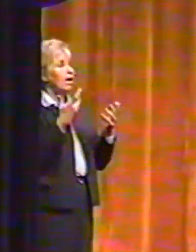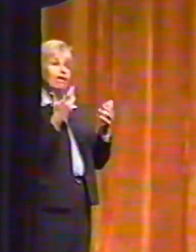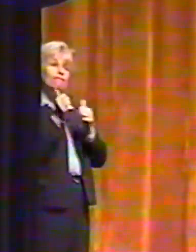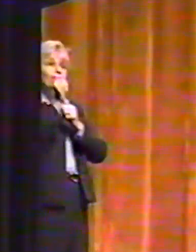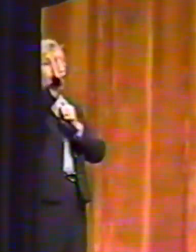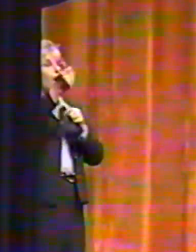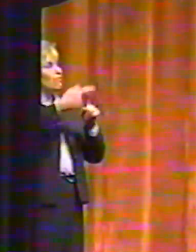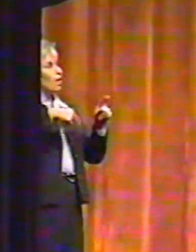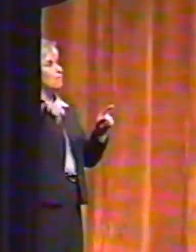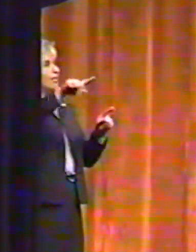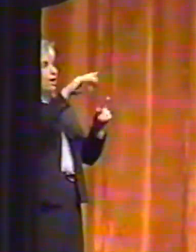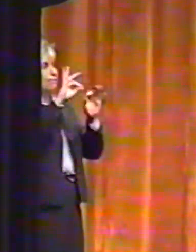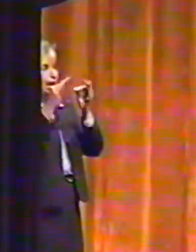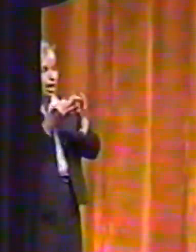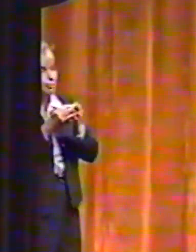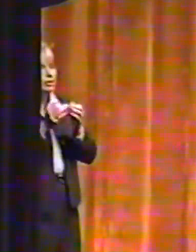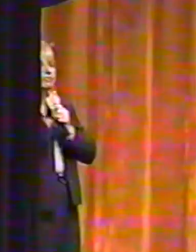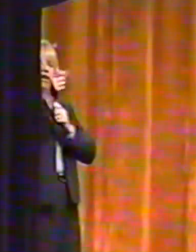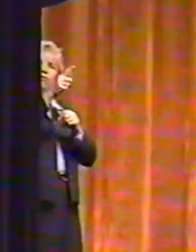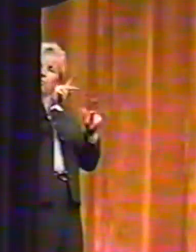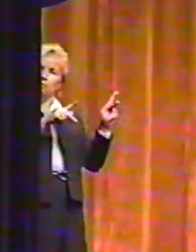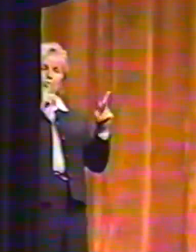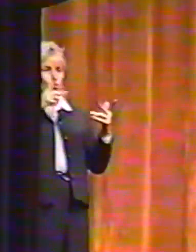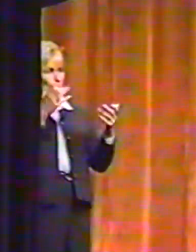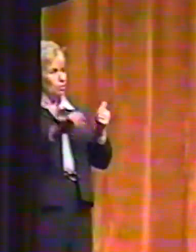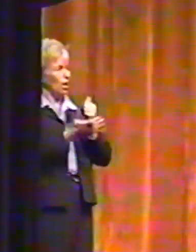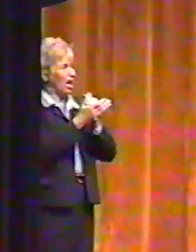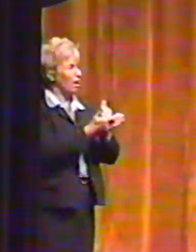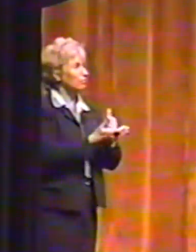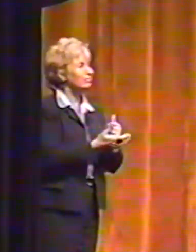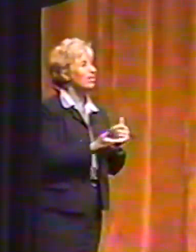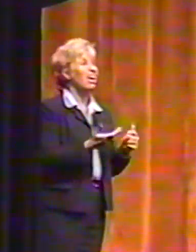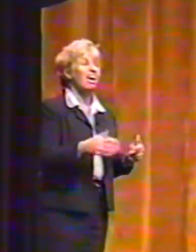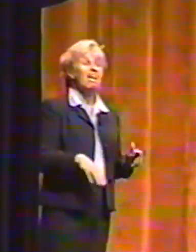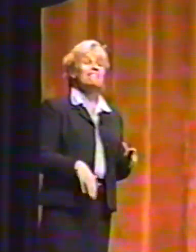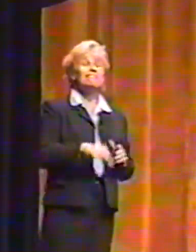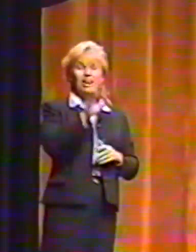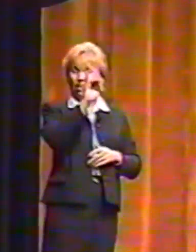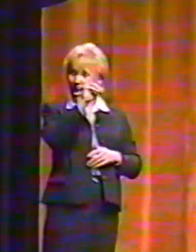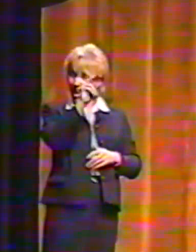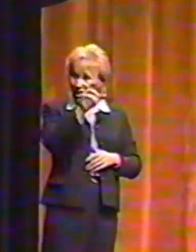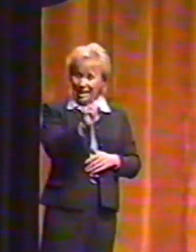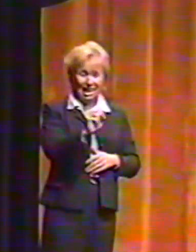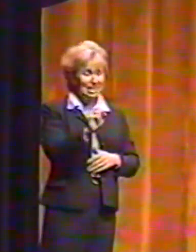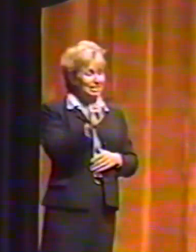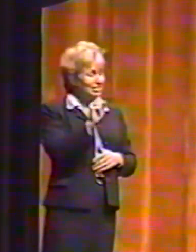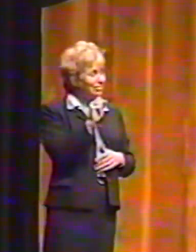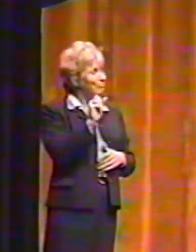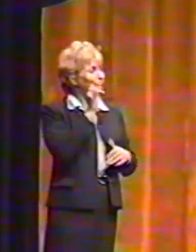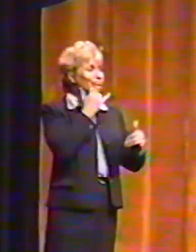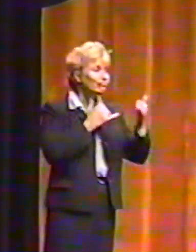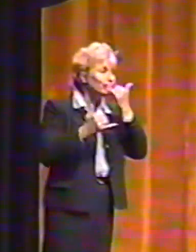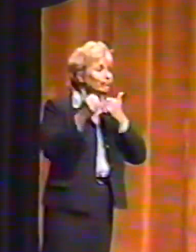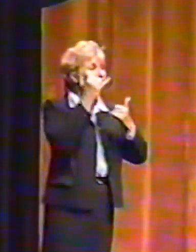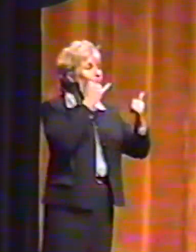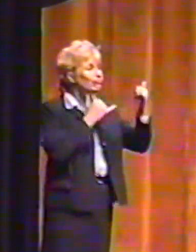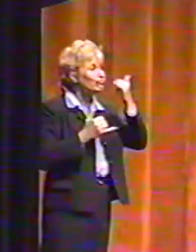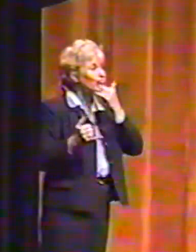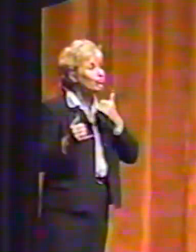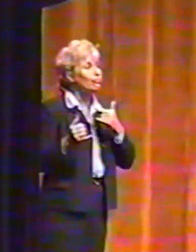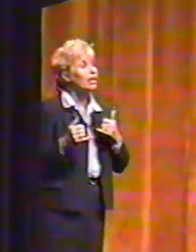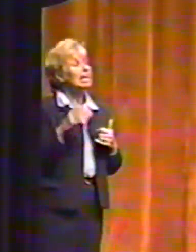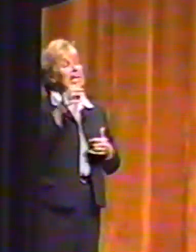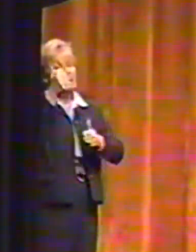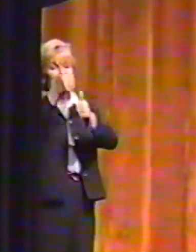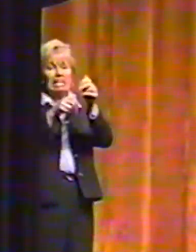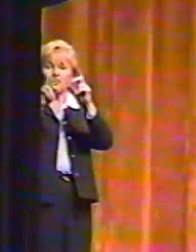We also found a lot of bungling by the agency. The INS allows its district directors to run the show locally as they see